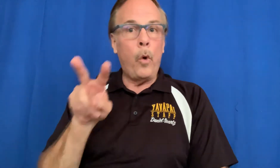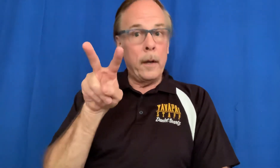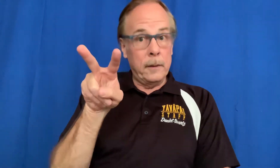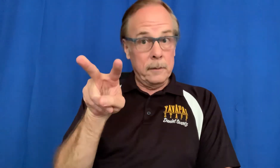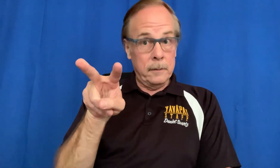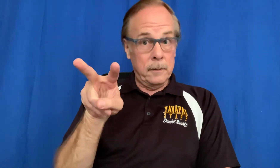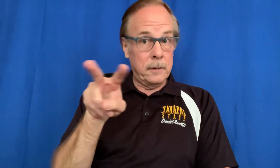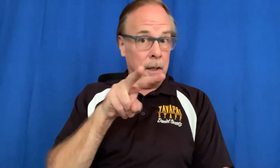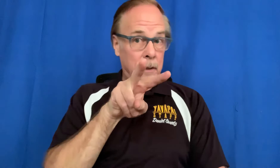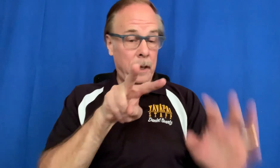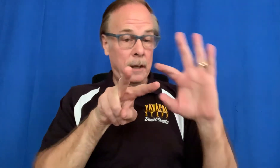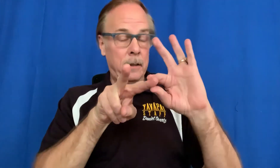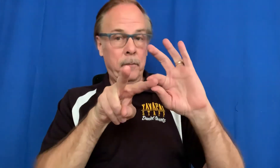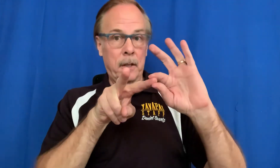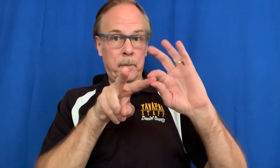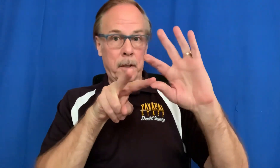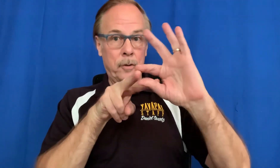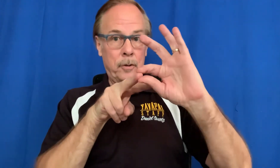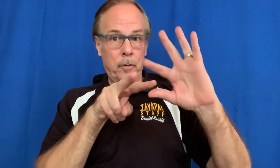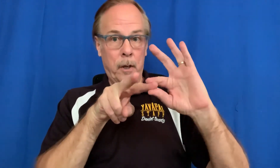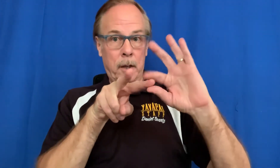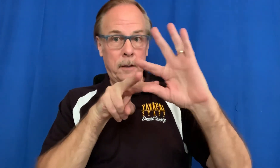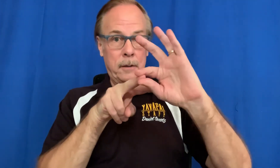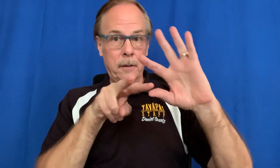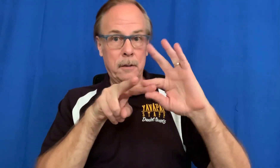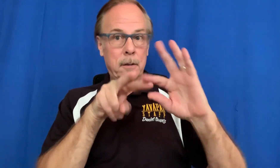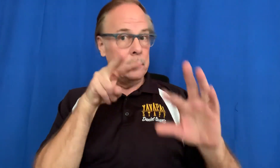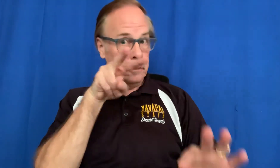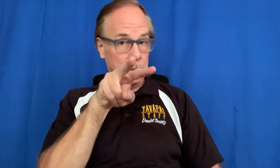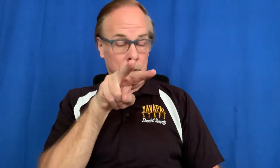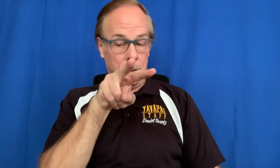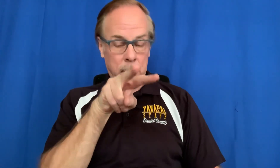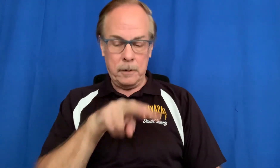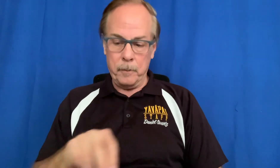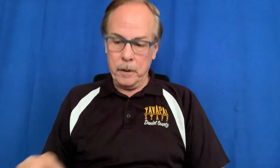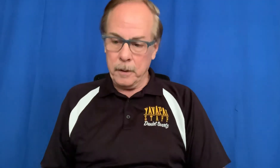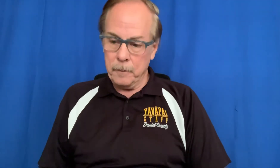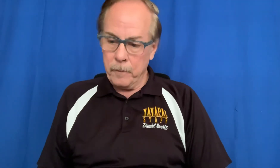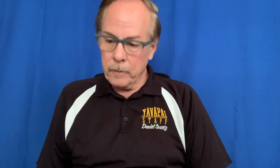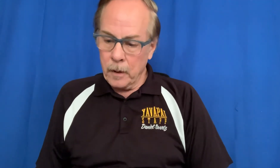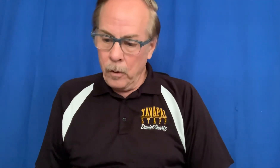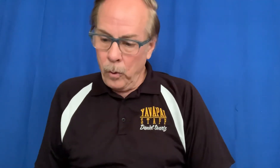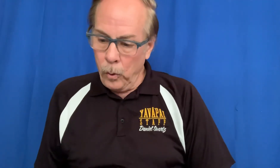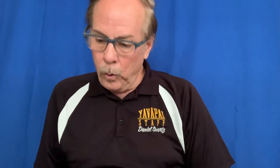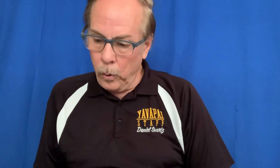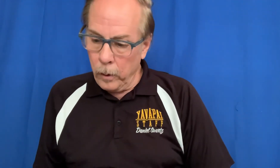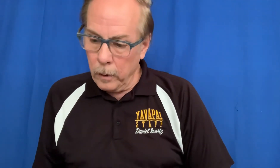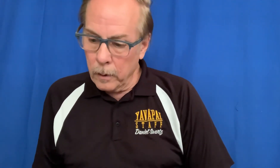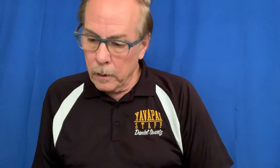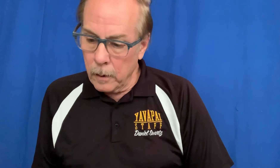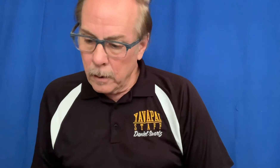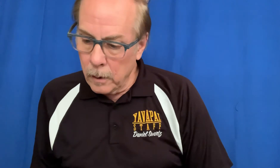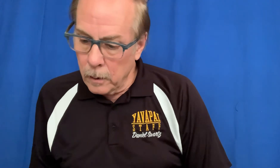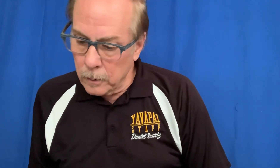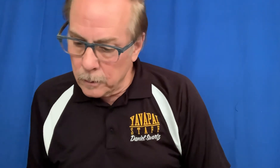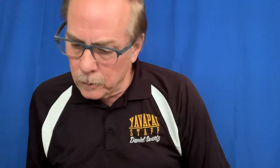someone, like that, this being your two eyes, to look at something, or to